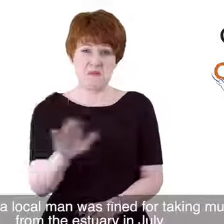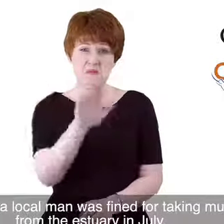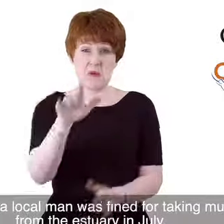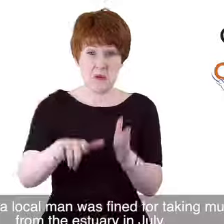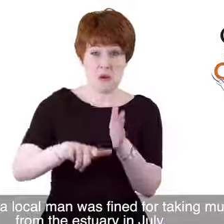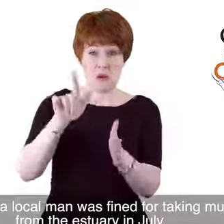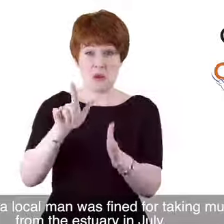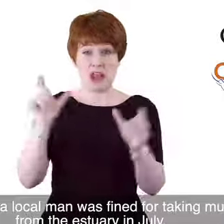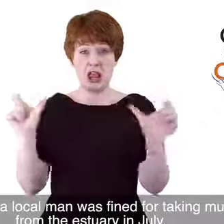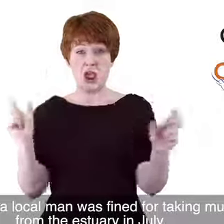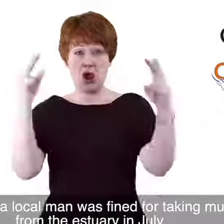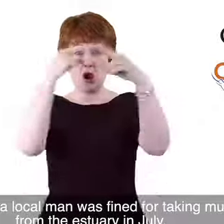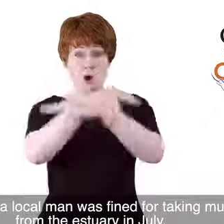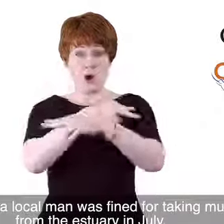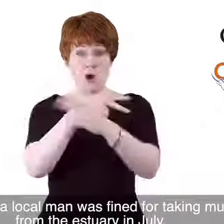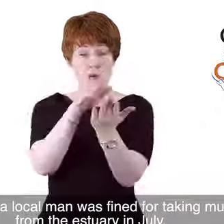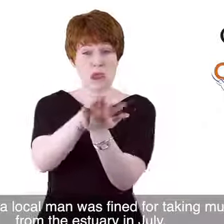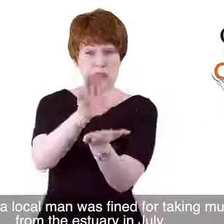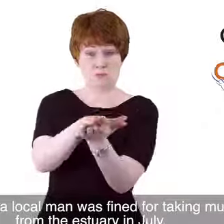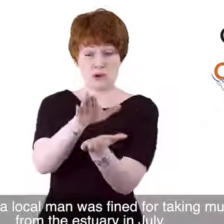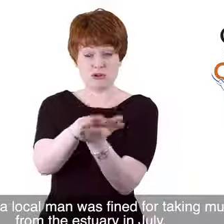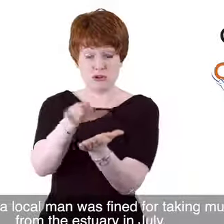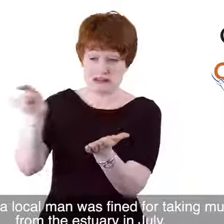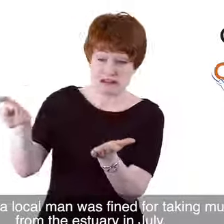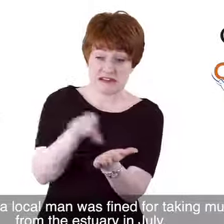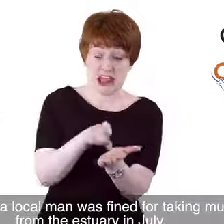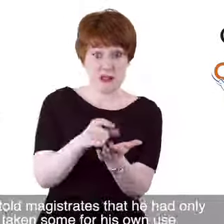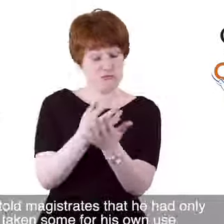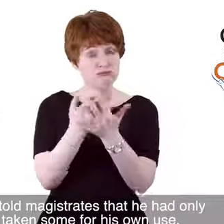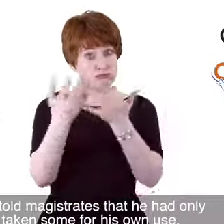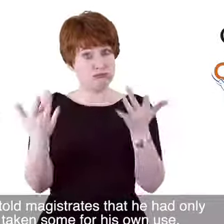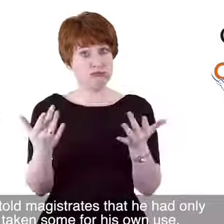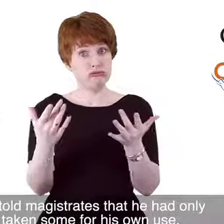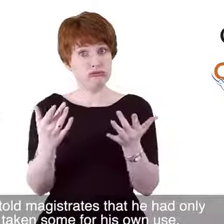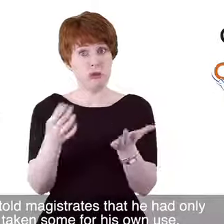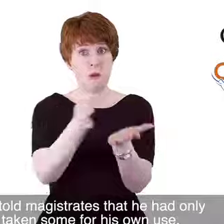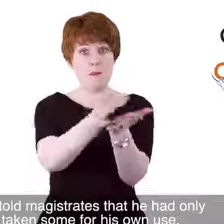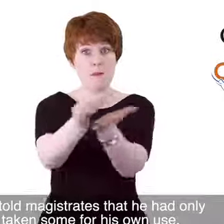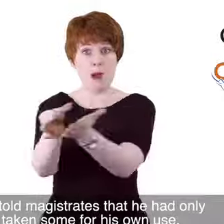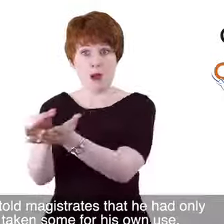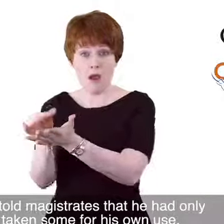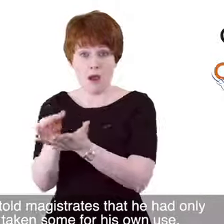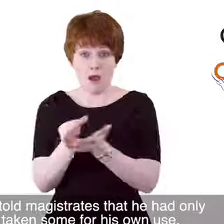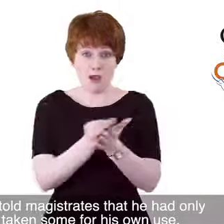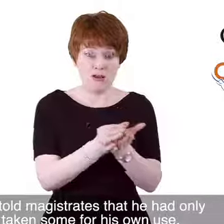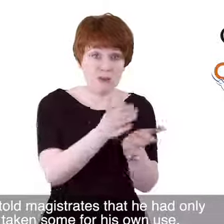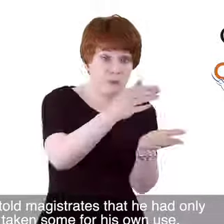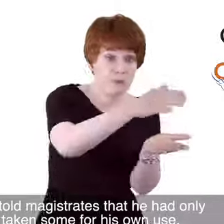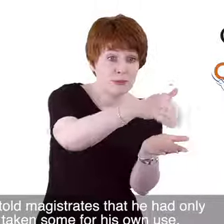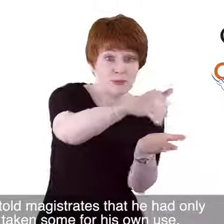a local man was fined for taking mussels from the estuary in July. He told magistrates that he had only taken some for his own use.